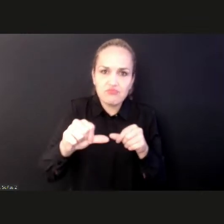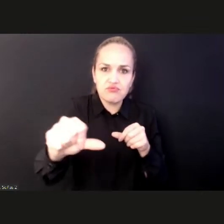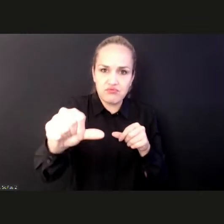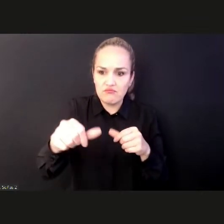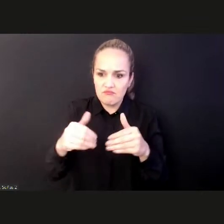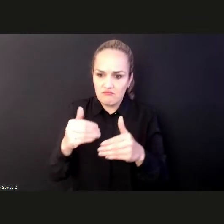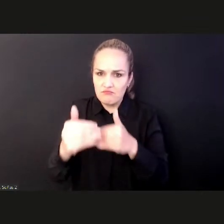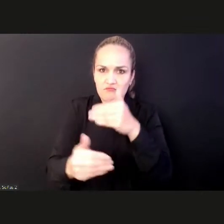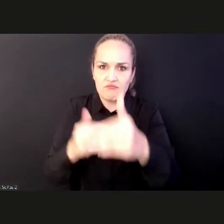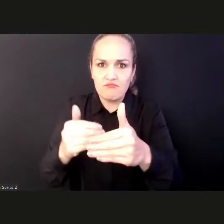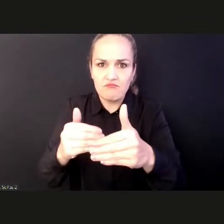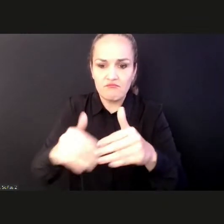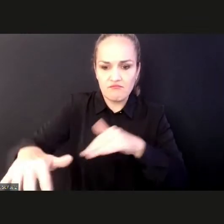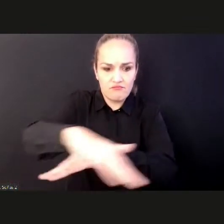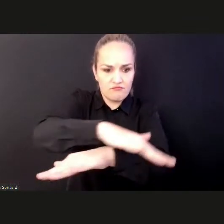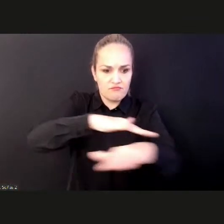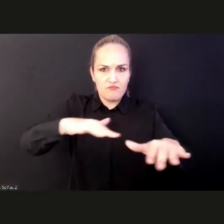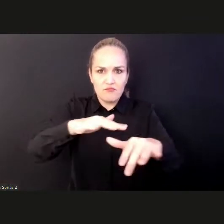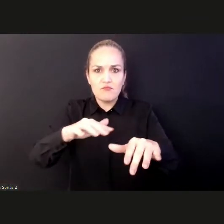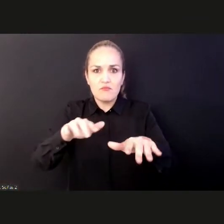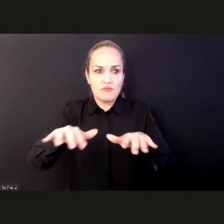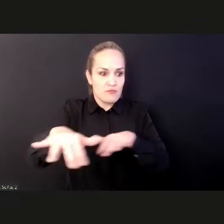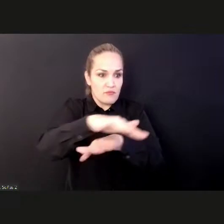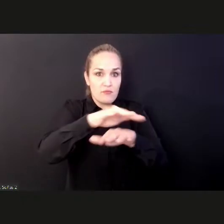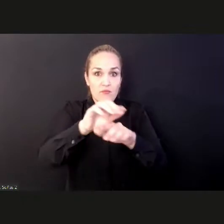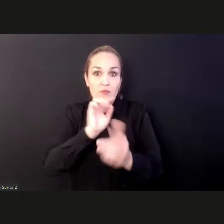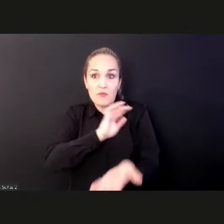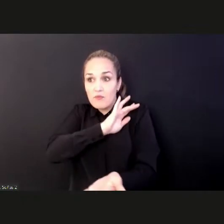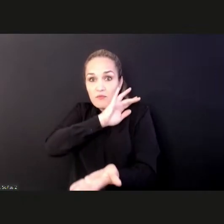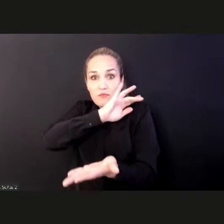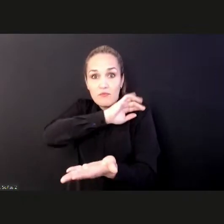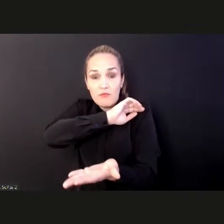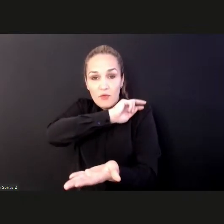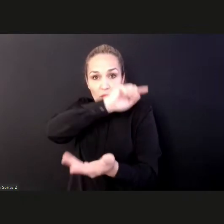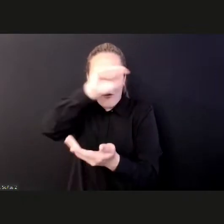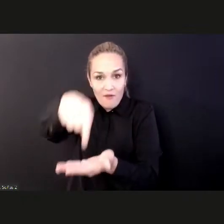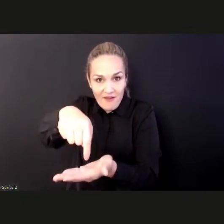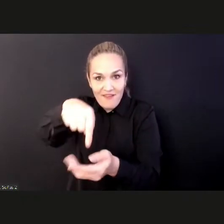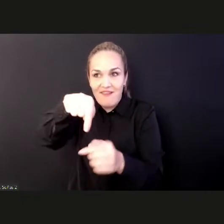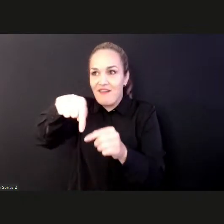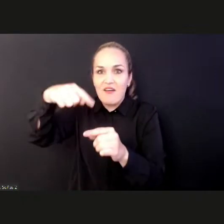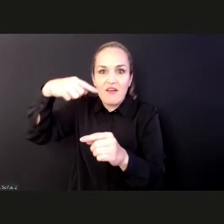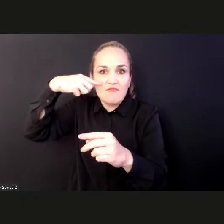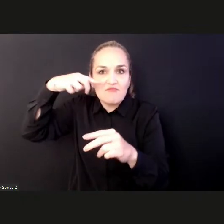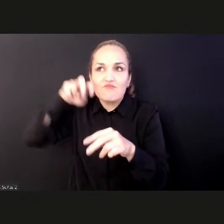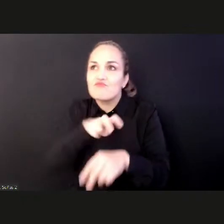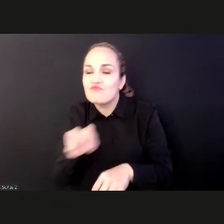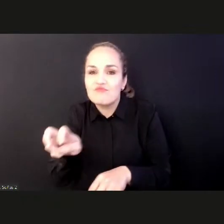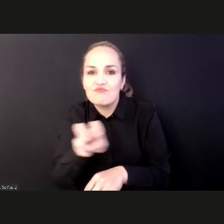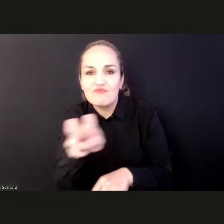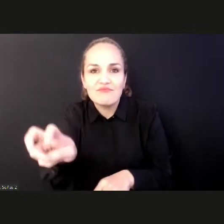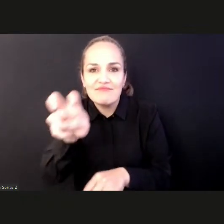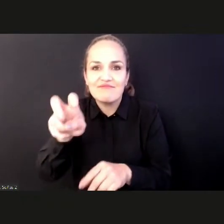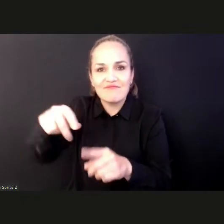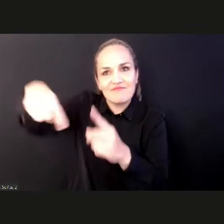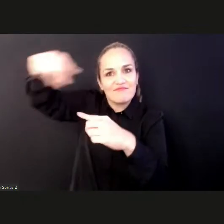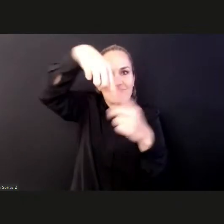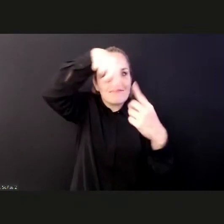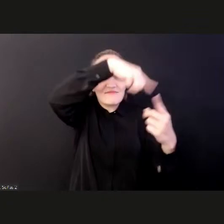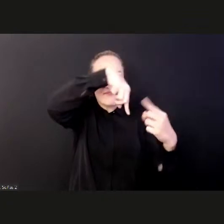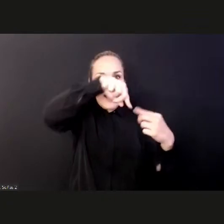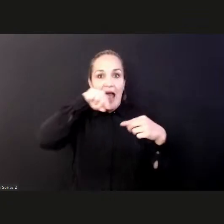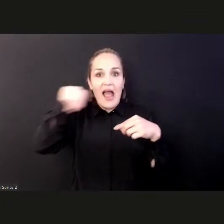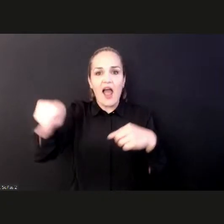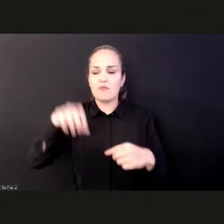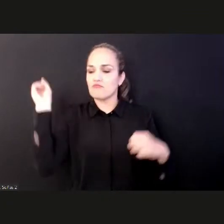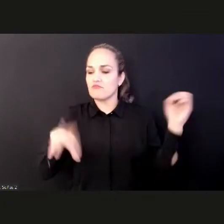destinations, that we can start to improve the tourist offerings, the ability to